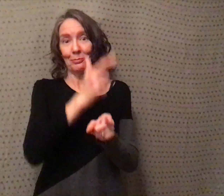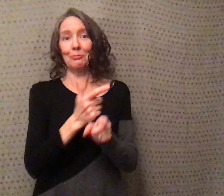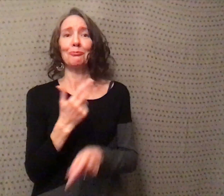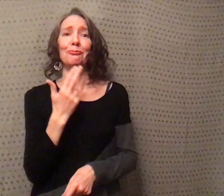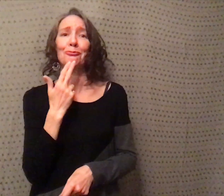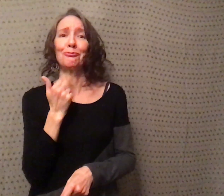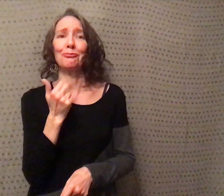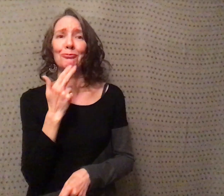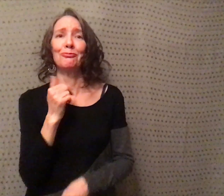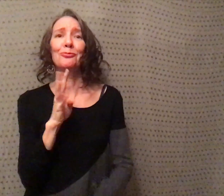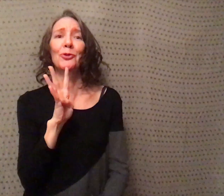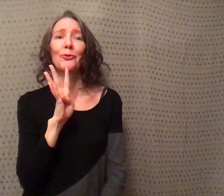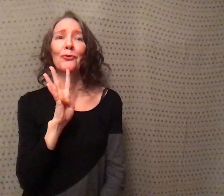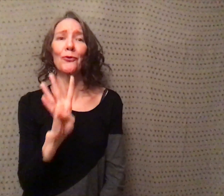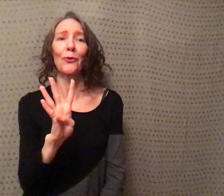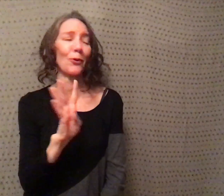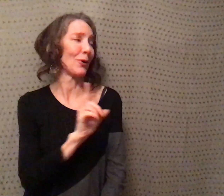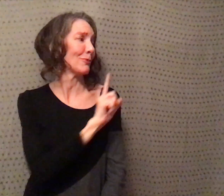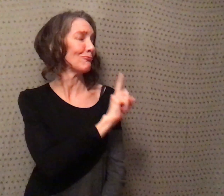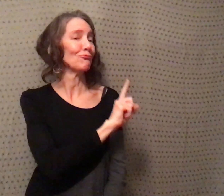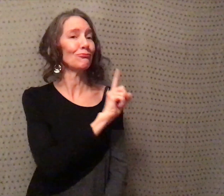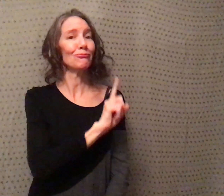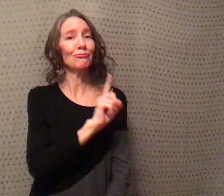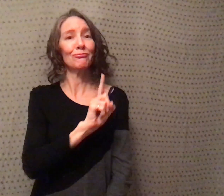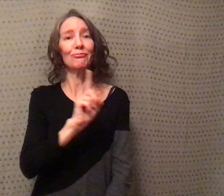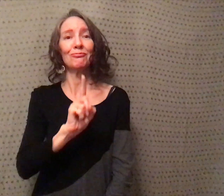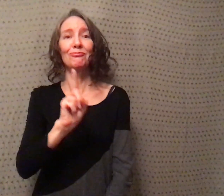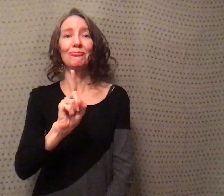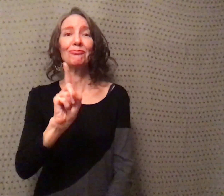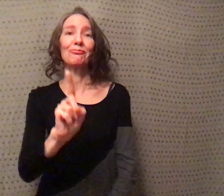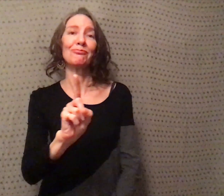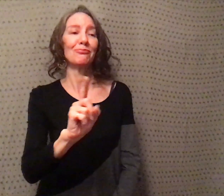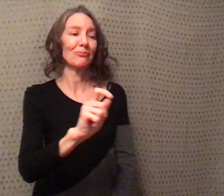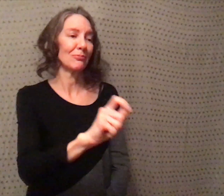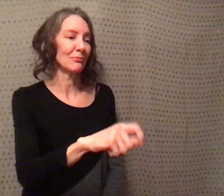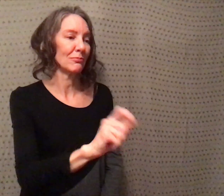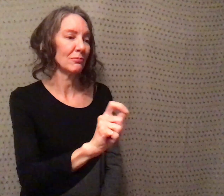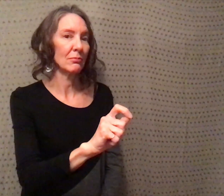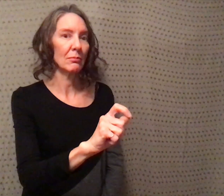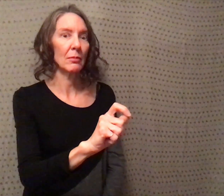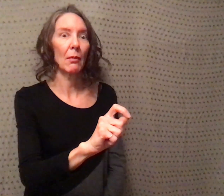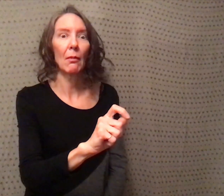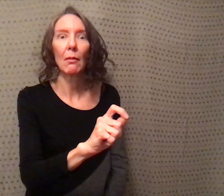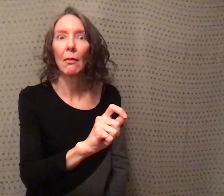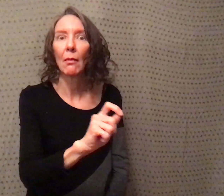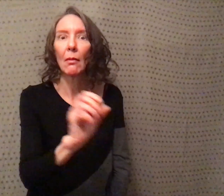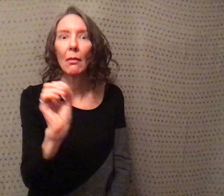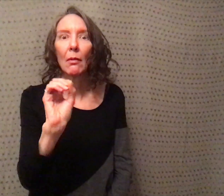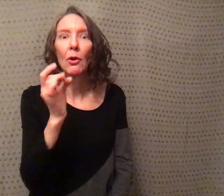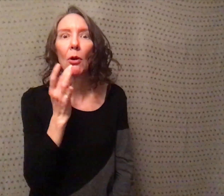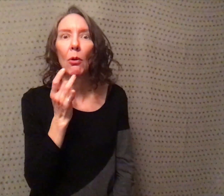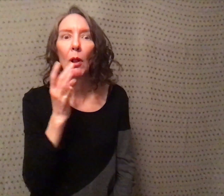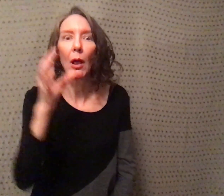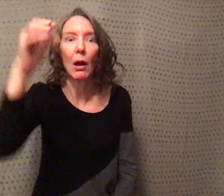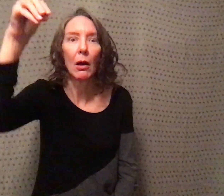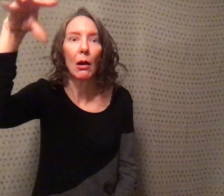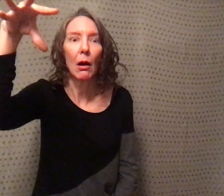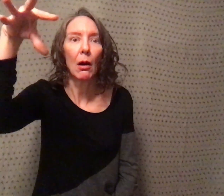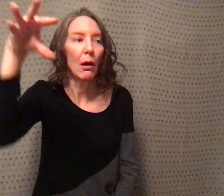My brother, who was so cute and just 4, came walking down the hall and turned on the hall light. But there was no